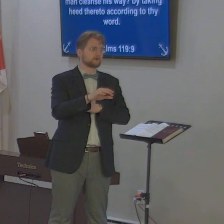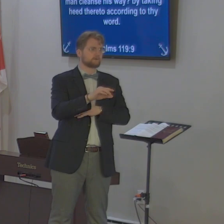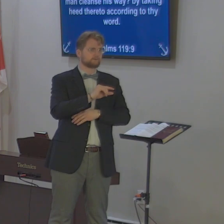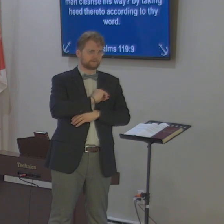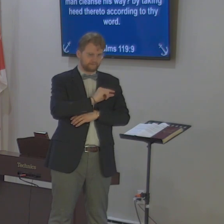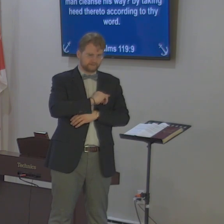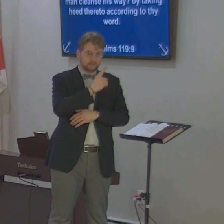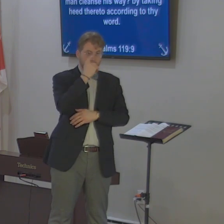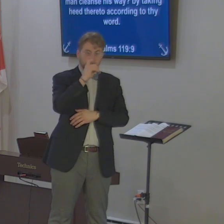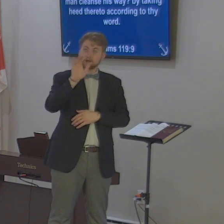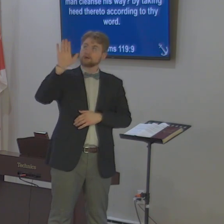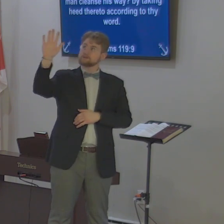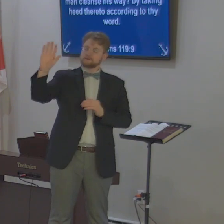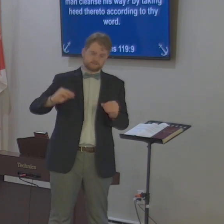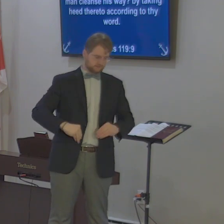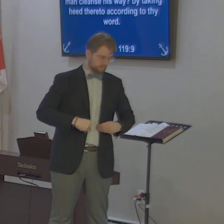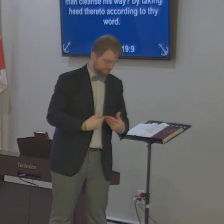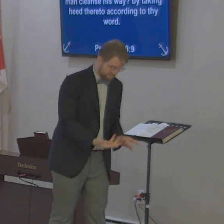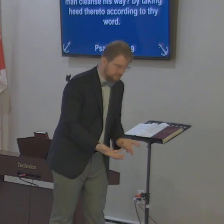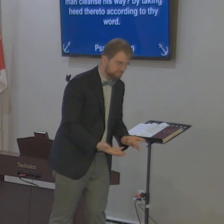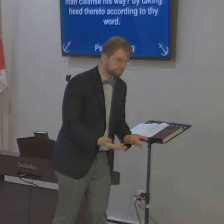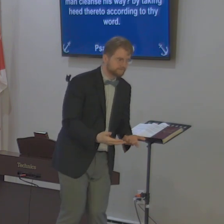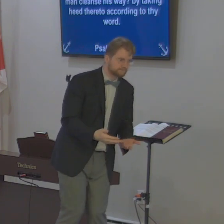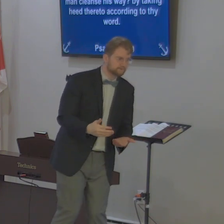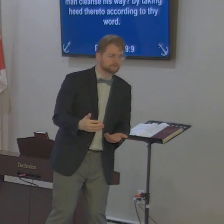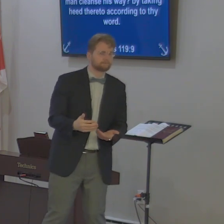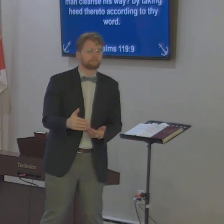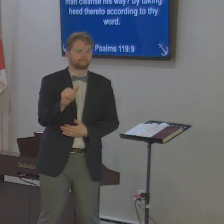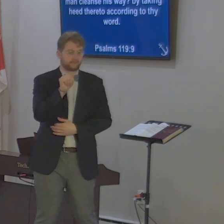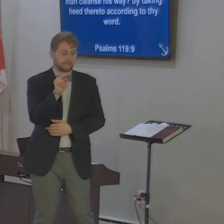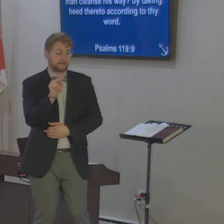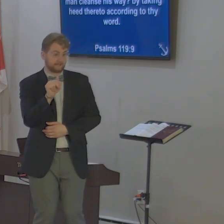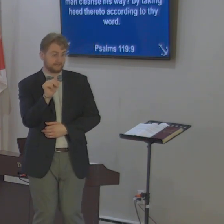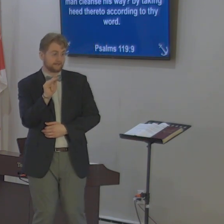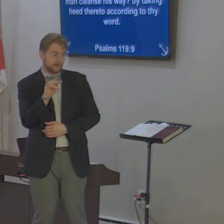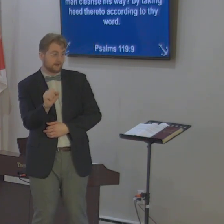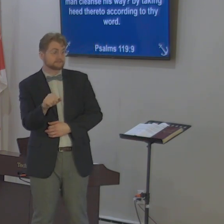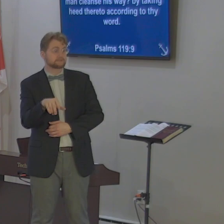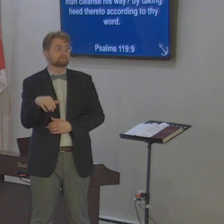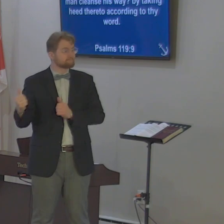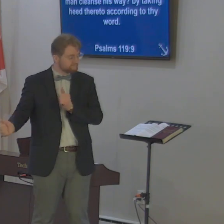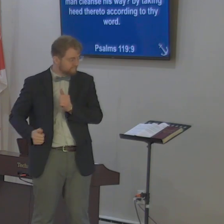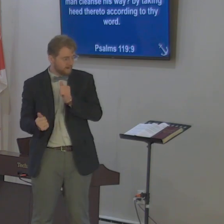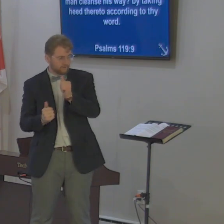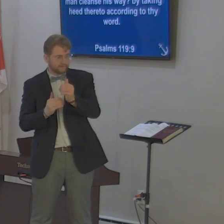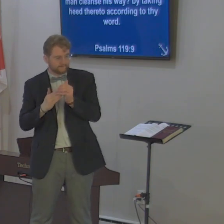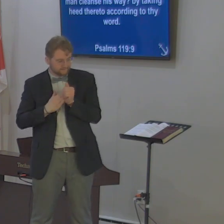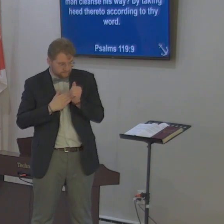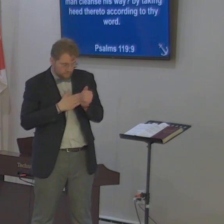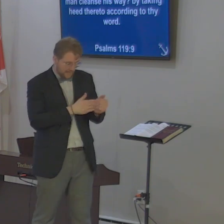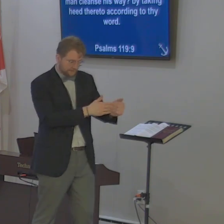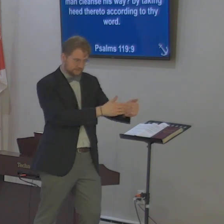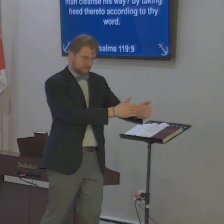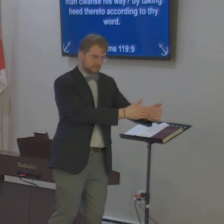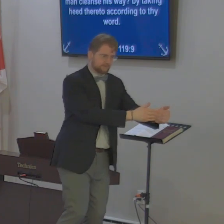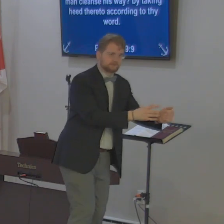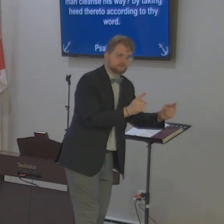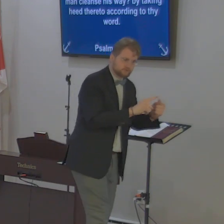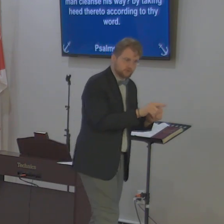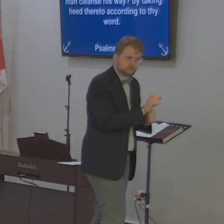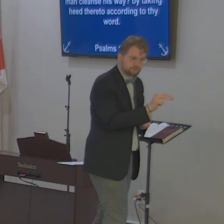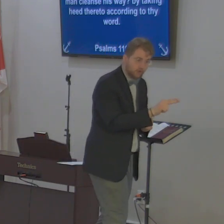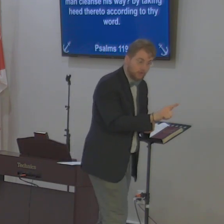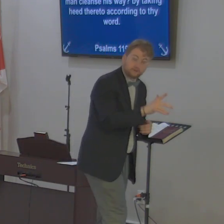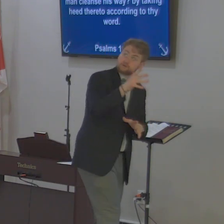thing to do is God dictates it. Ananias is following the directions of the Lord to go Saul. He trusts that God's not